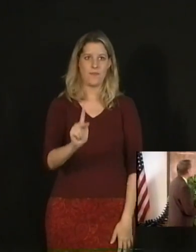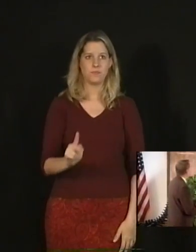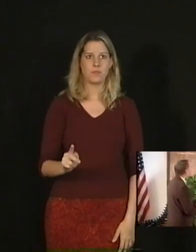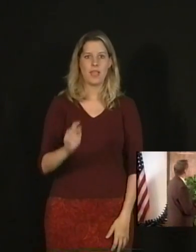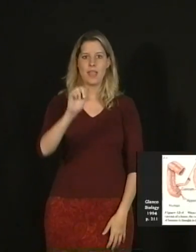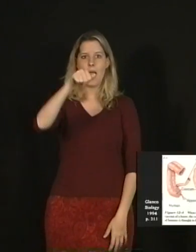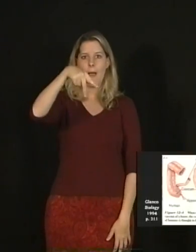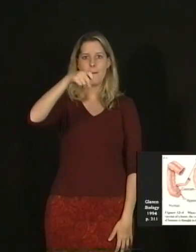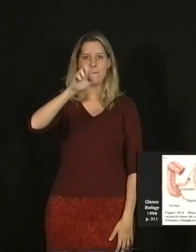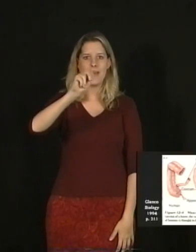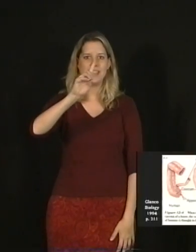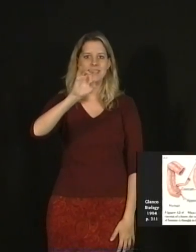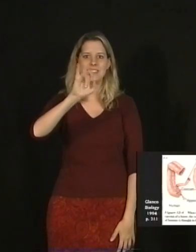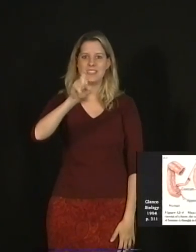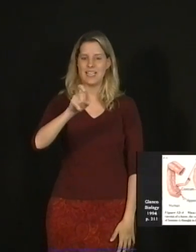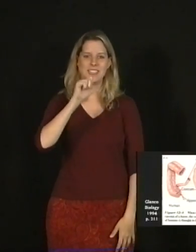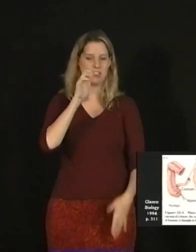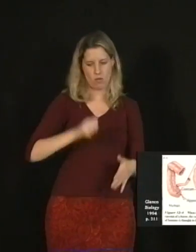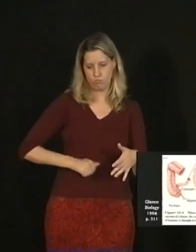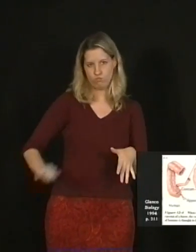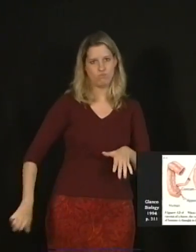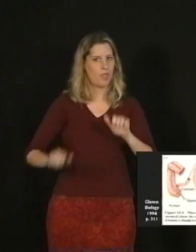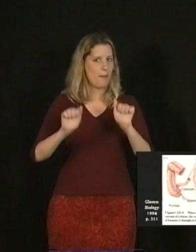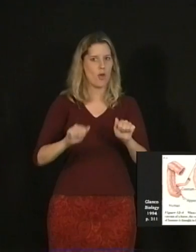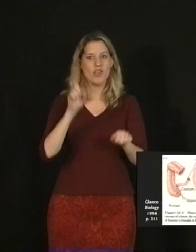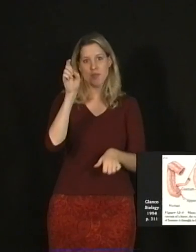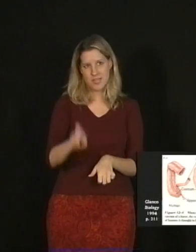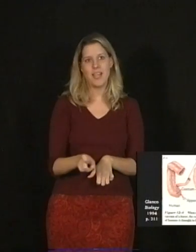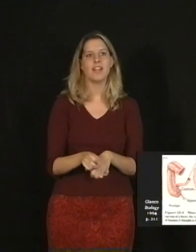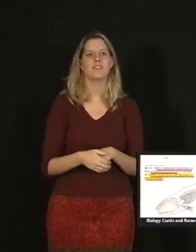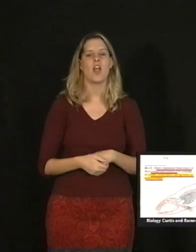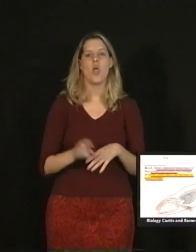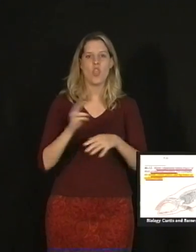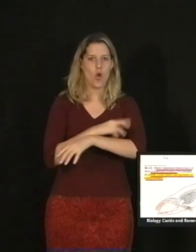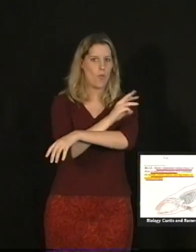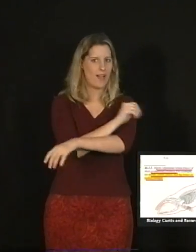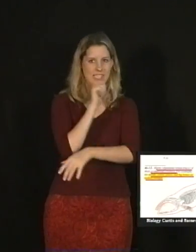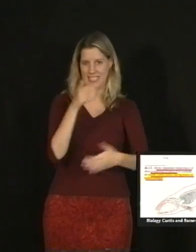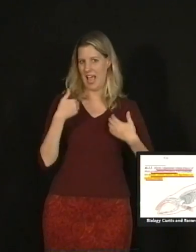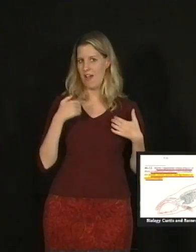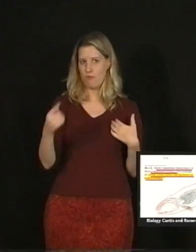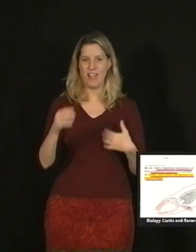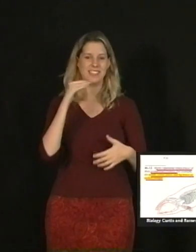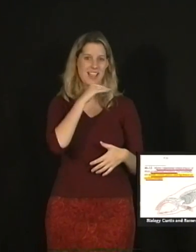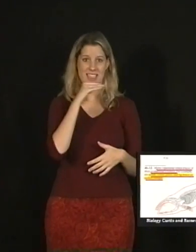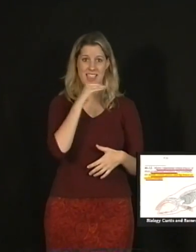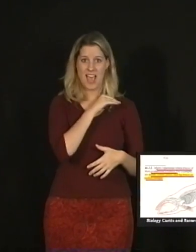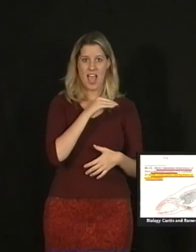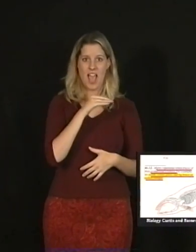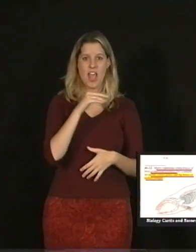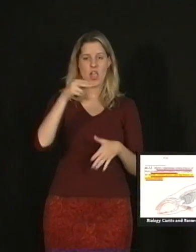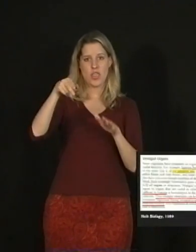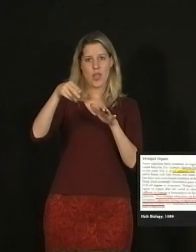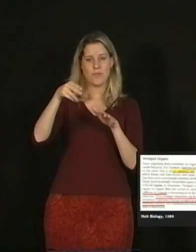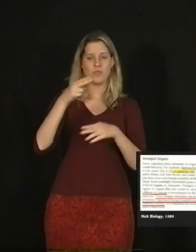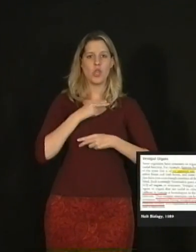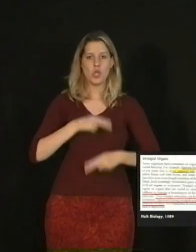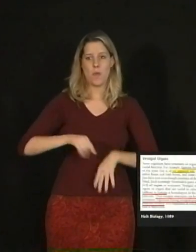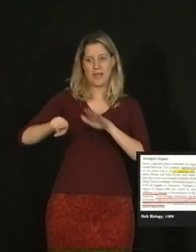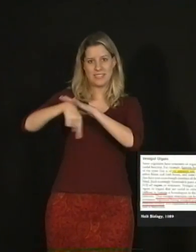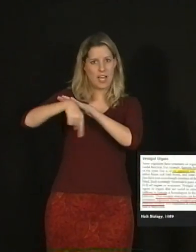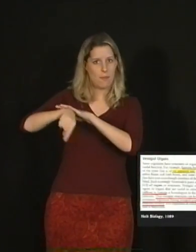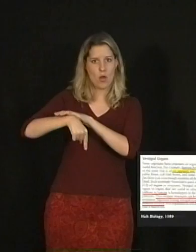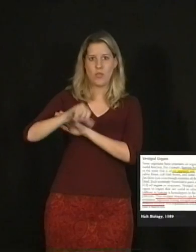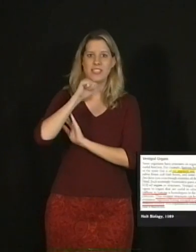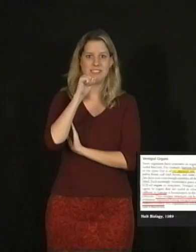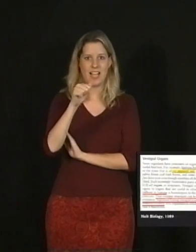Okay? The appendix is not vestigial. You do need your appendix. The whale does not have a vestigial pelvis. That is a lie. The human tailbone is not